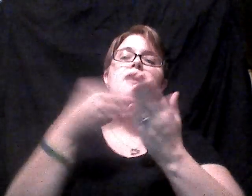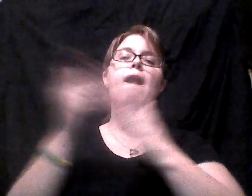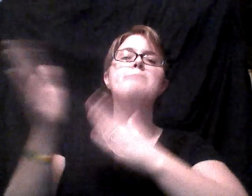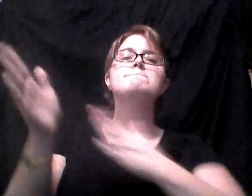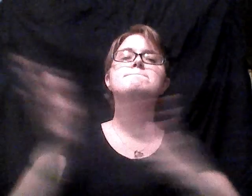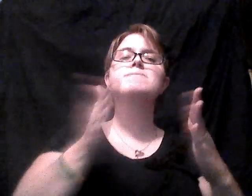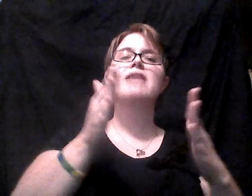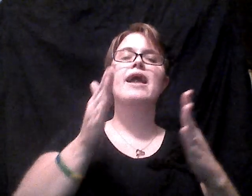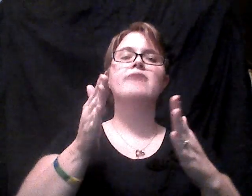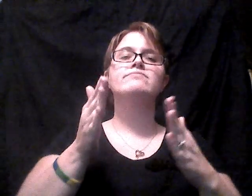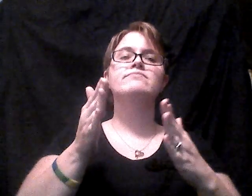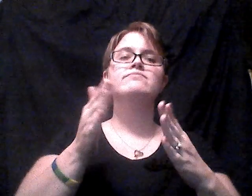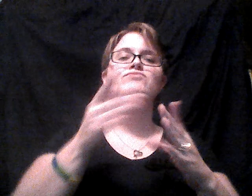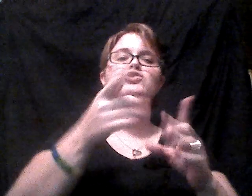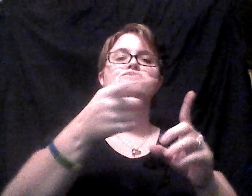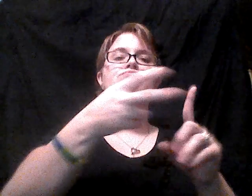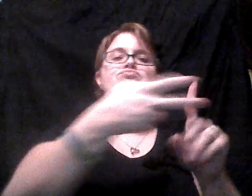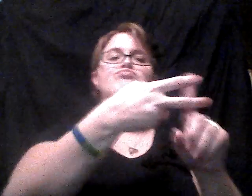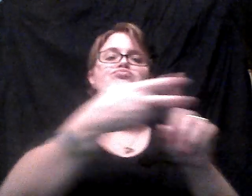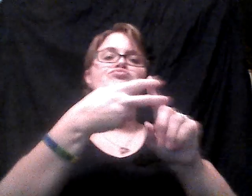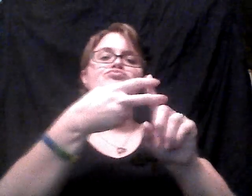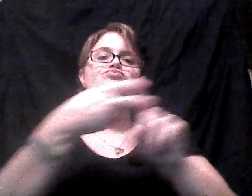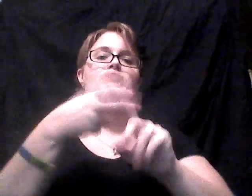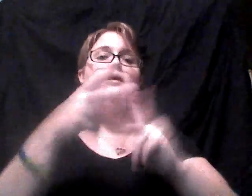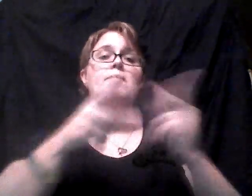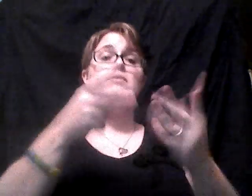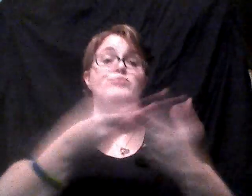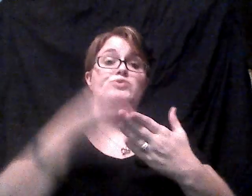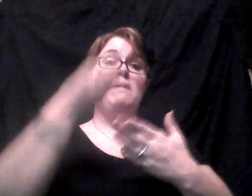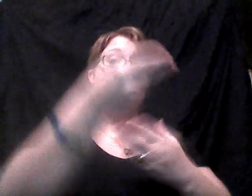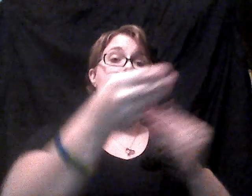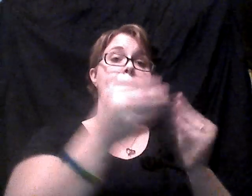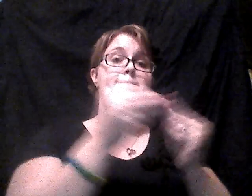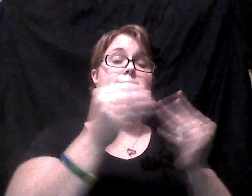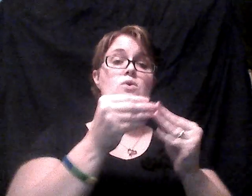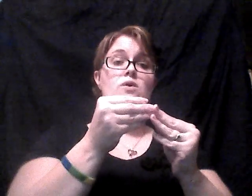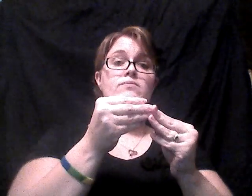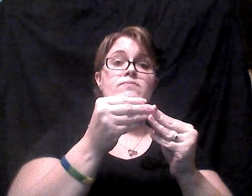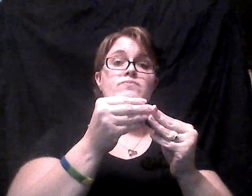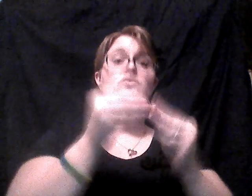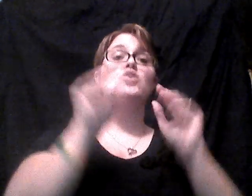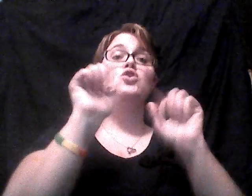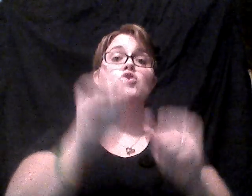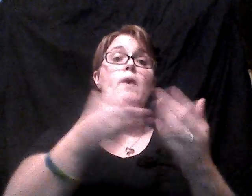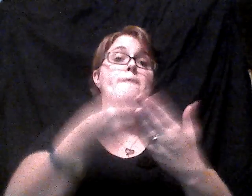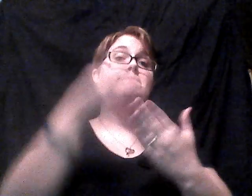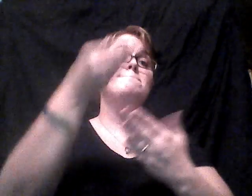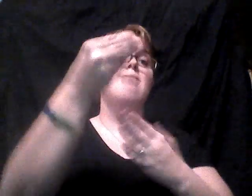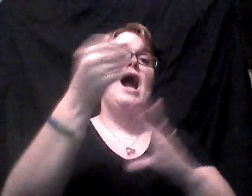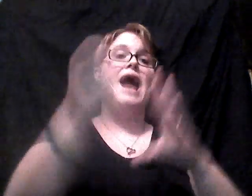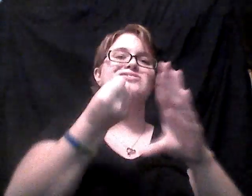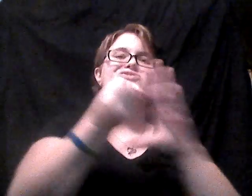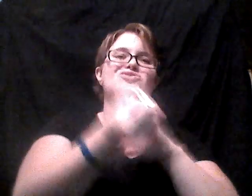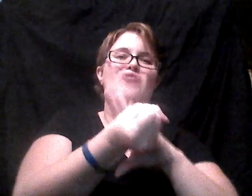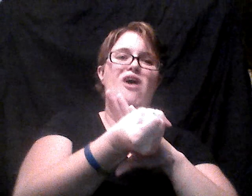a credit card plan for stocks. It's called margin buying. You were allowed to buy a stock. Oh, I hate math, guys. Let's try one.